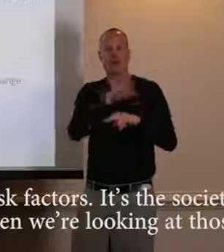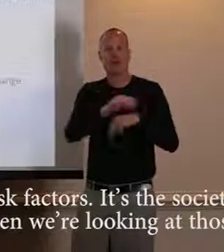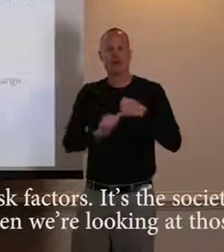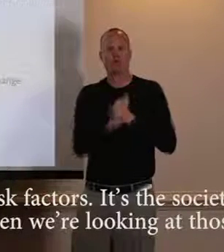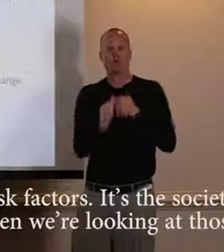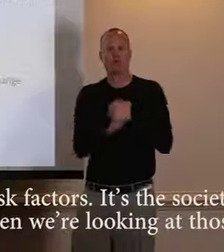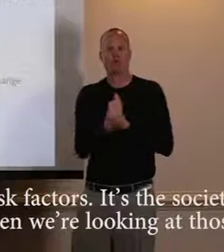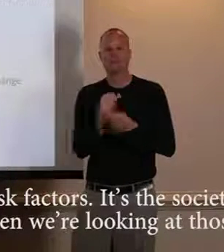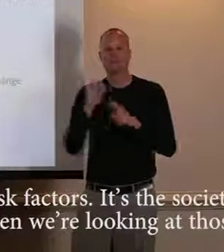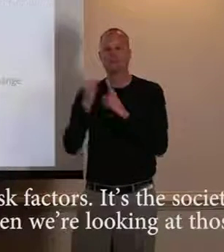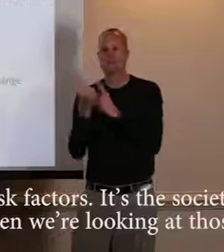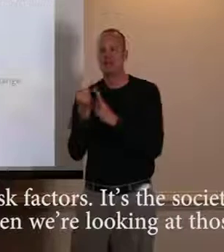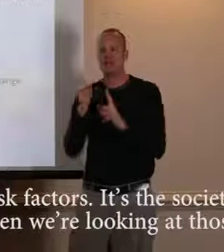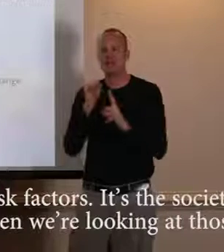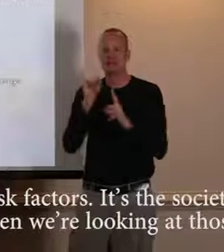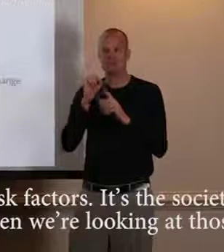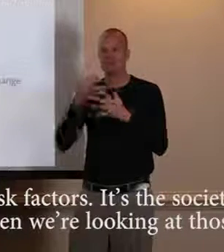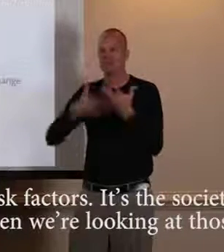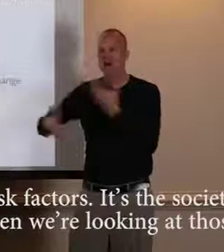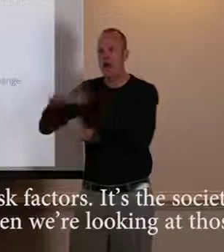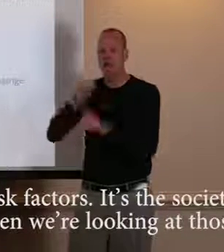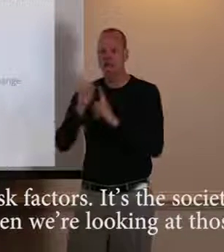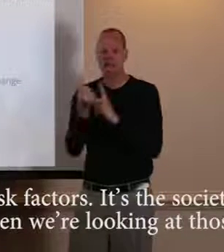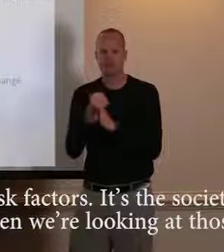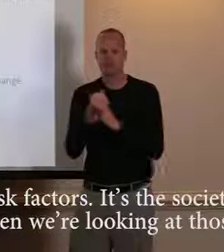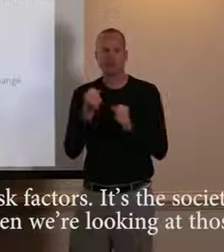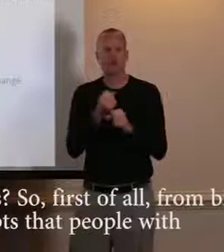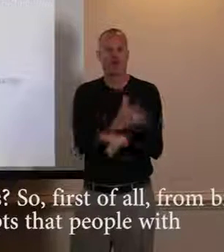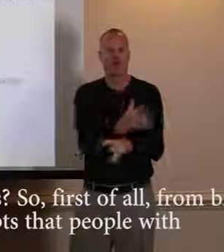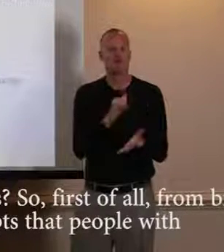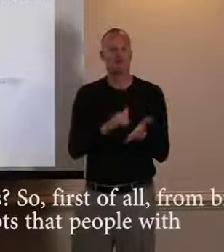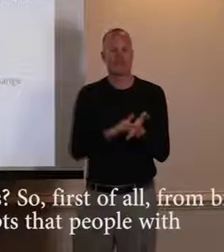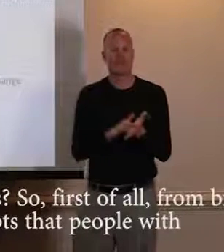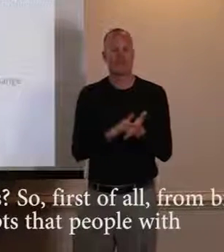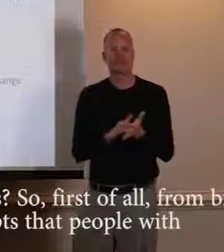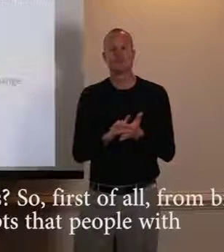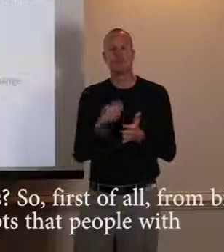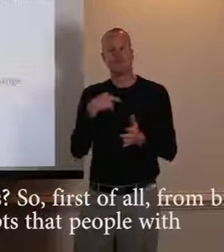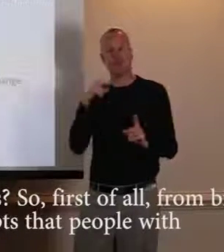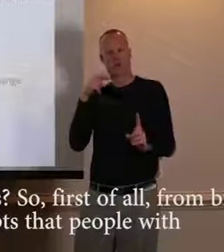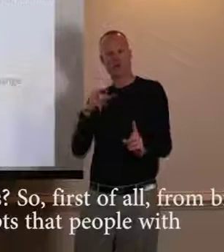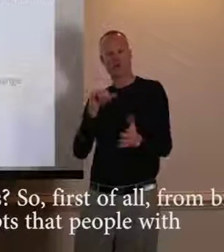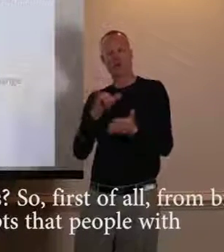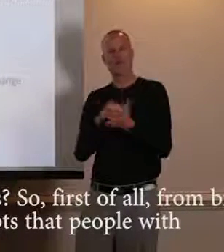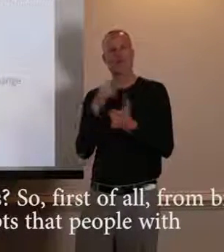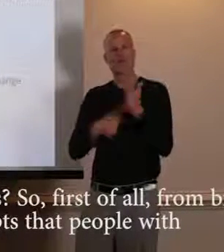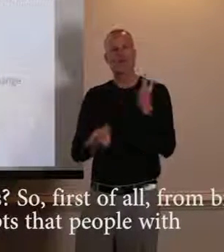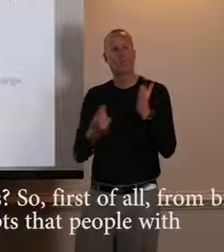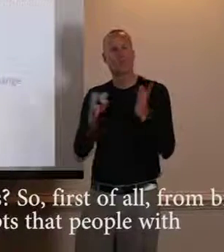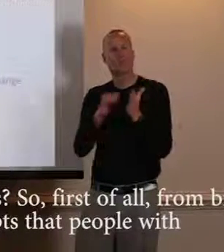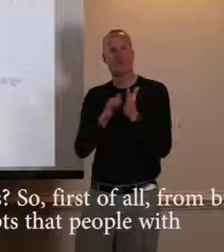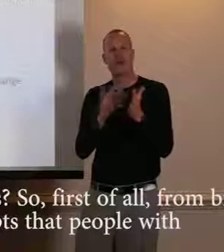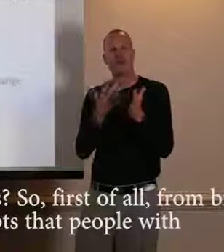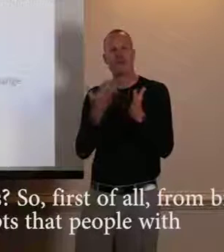situational factors. So when we're looking at those factors, what are those factors? So first of all,